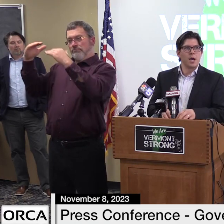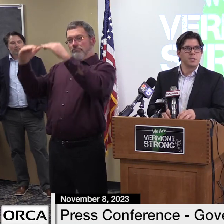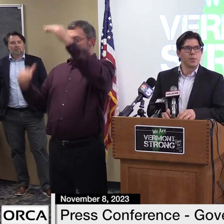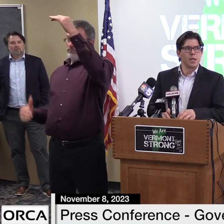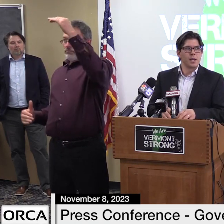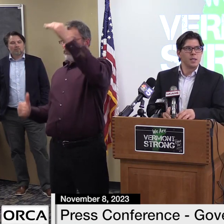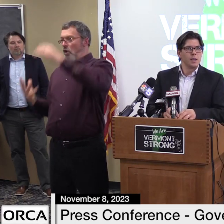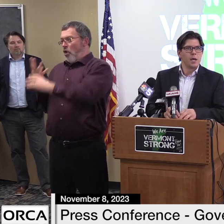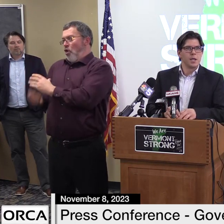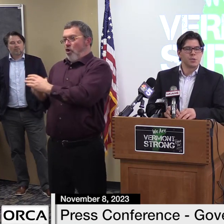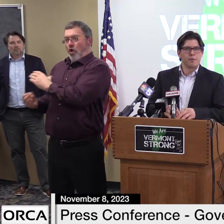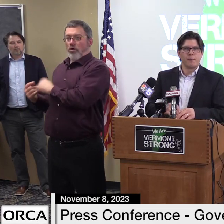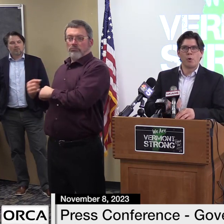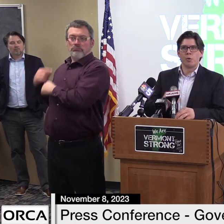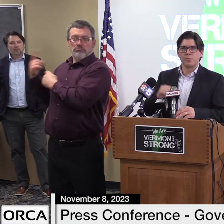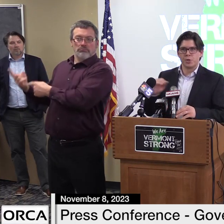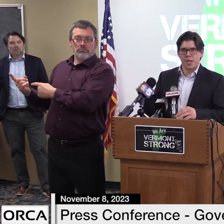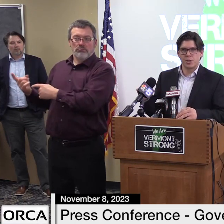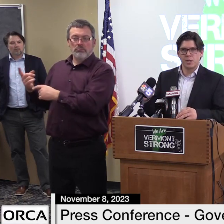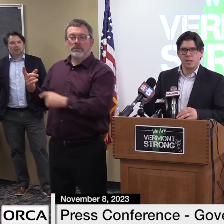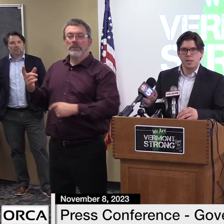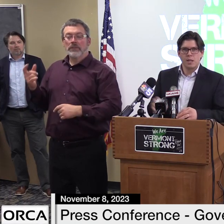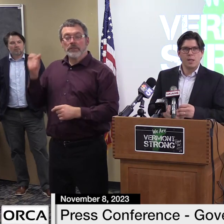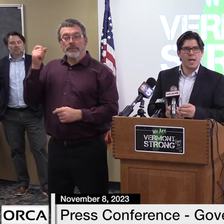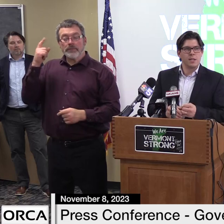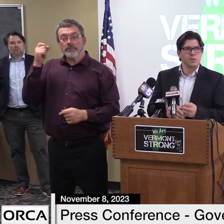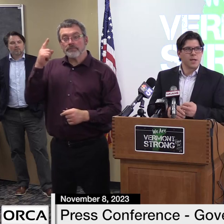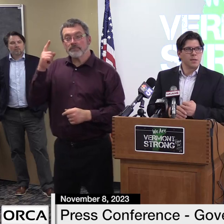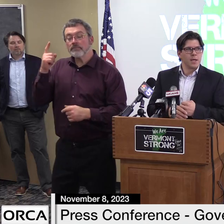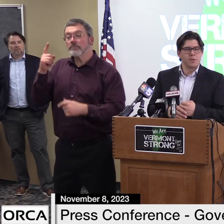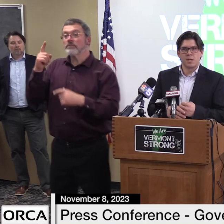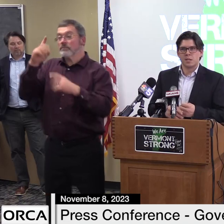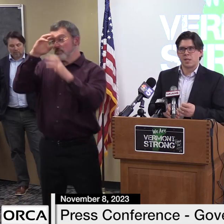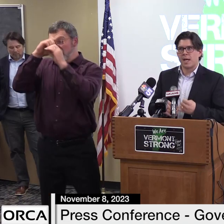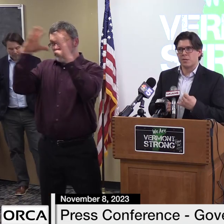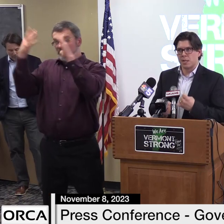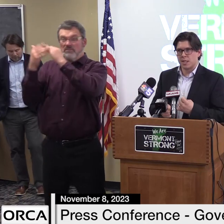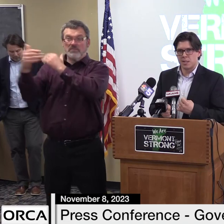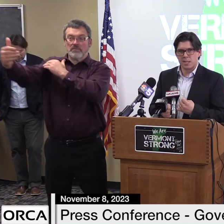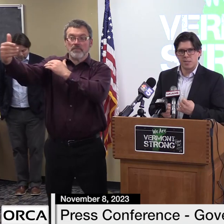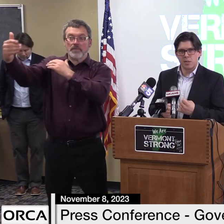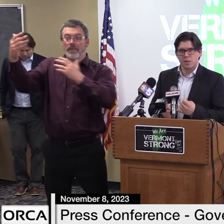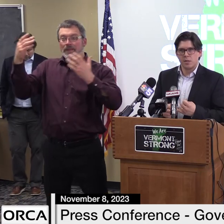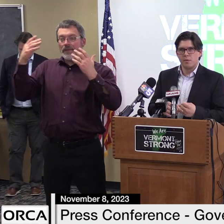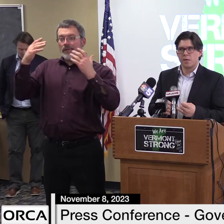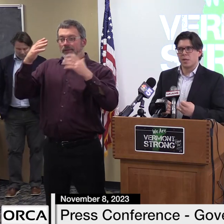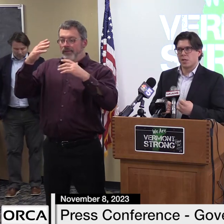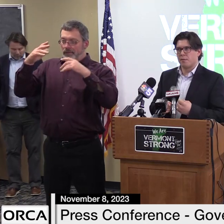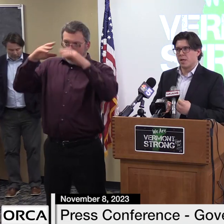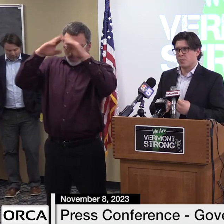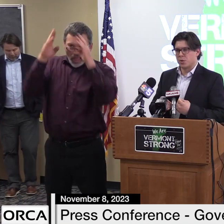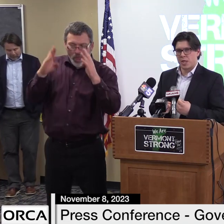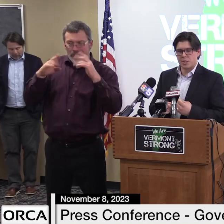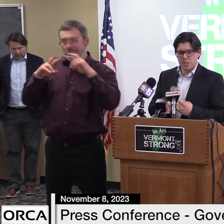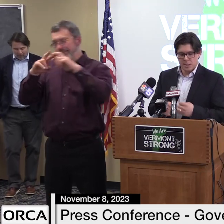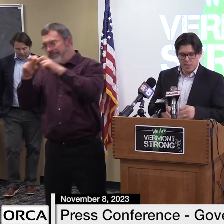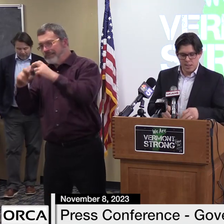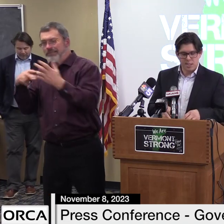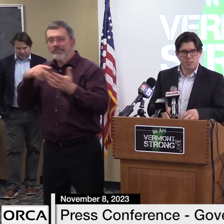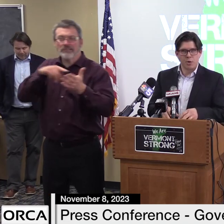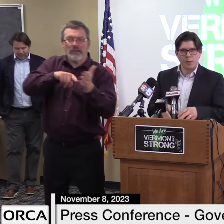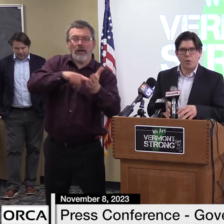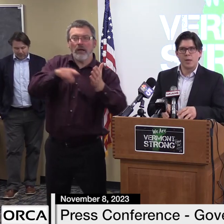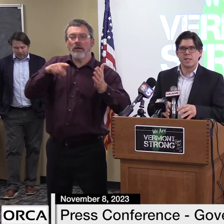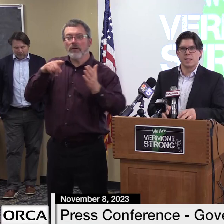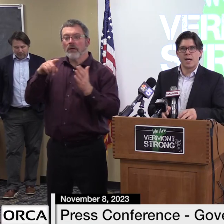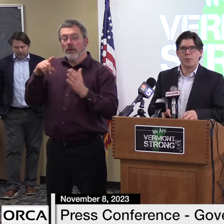does not contemplate sort of a forward projection. That is rather left to things like the housing needs assessment, VHFA's projections.